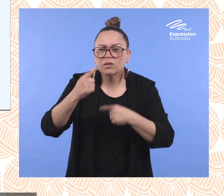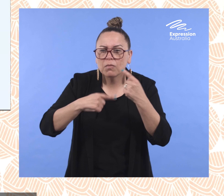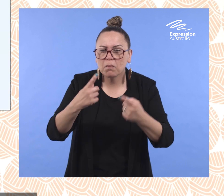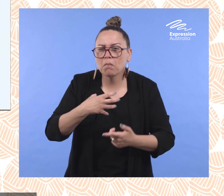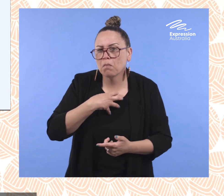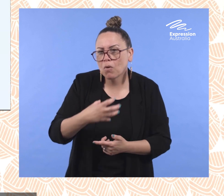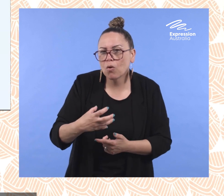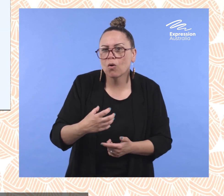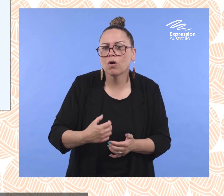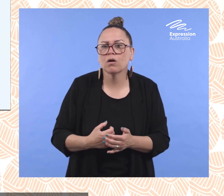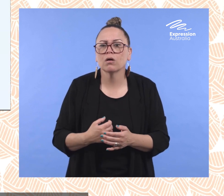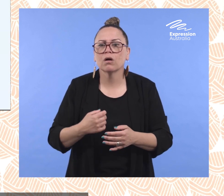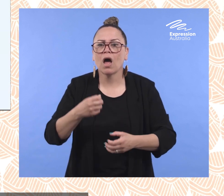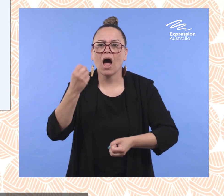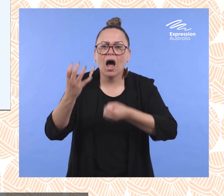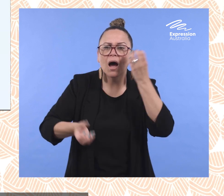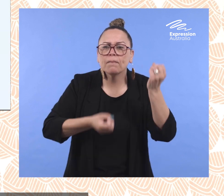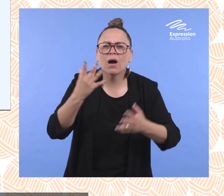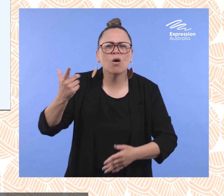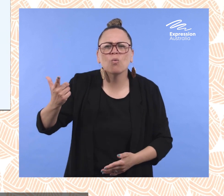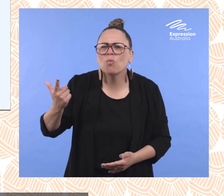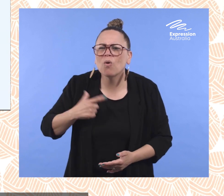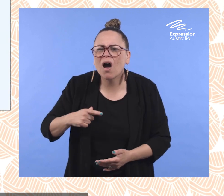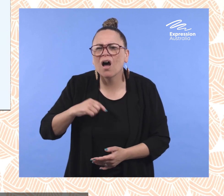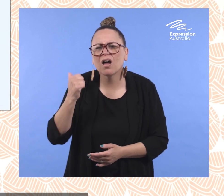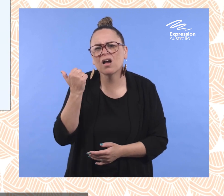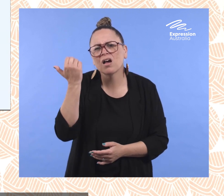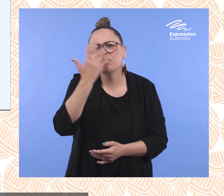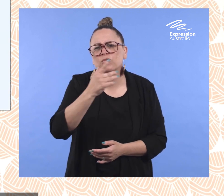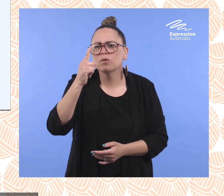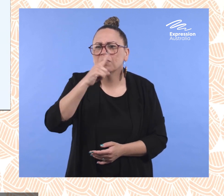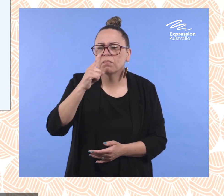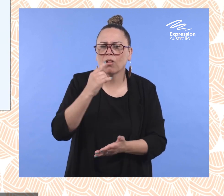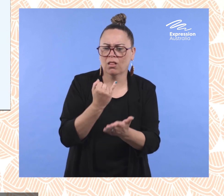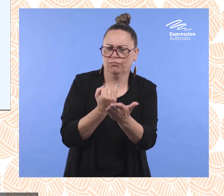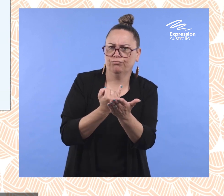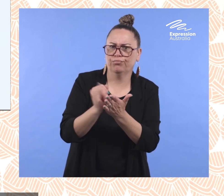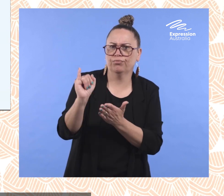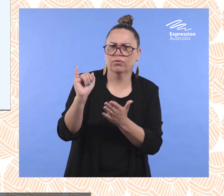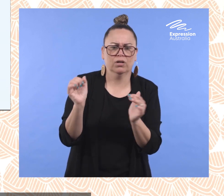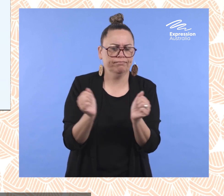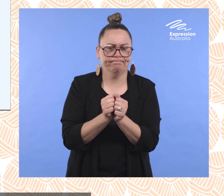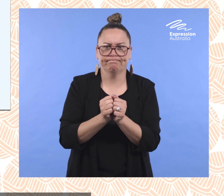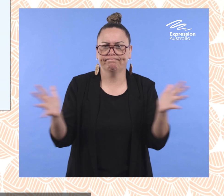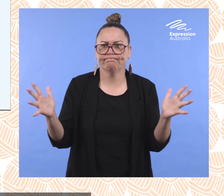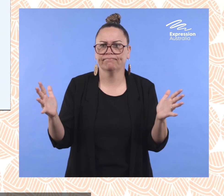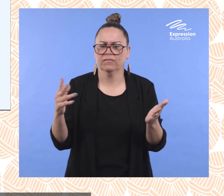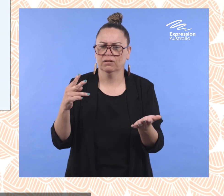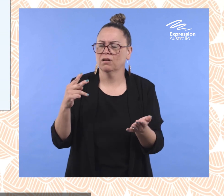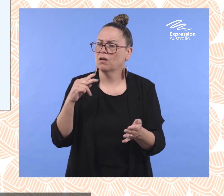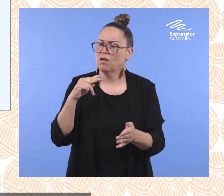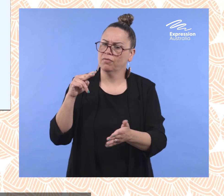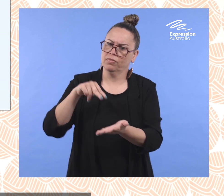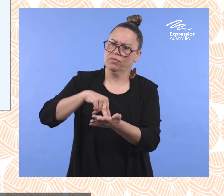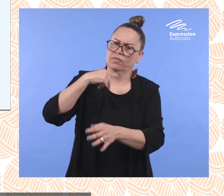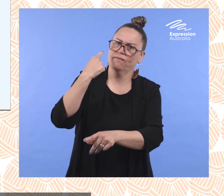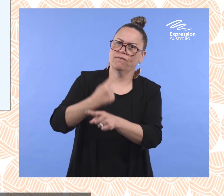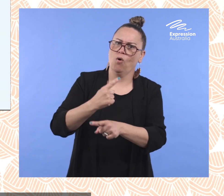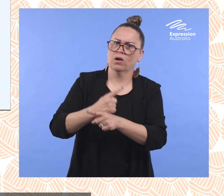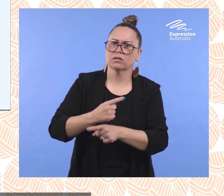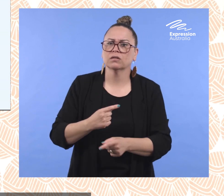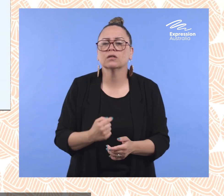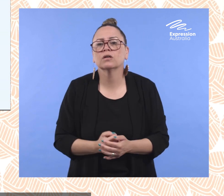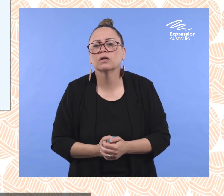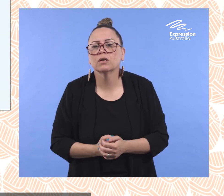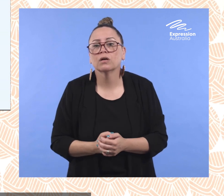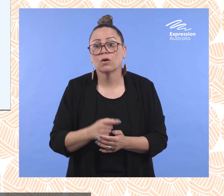it, why do Aboriginal people not agree on the voice, we can just simply revert